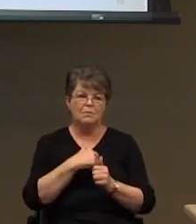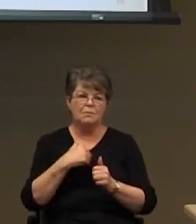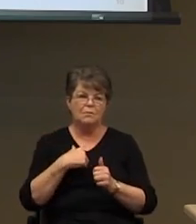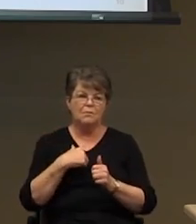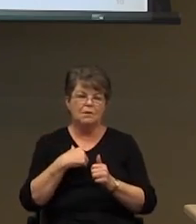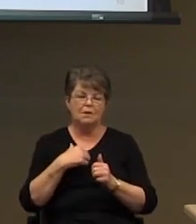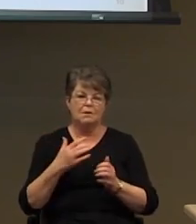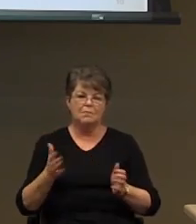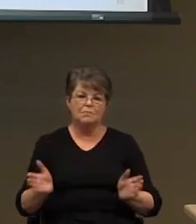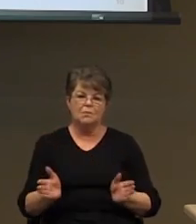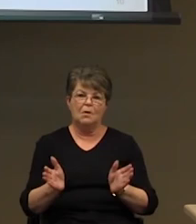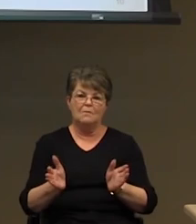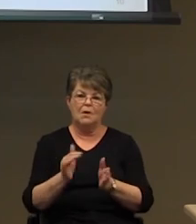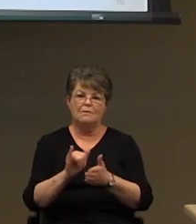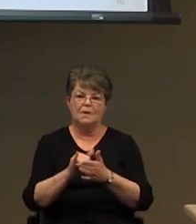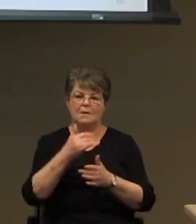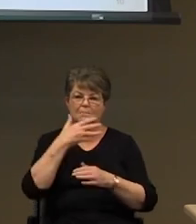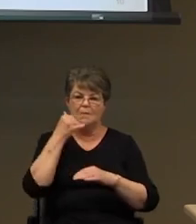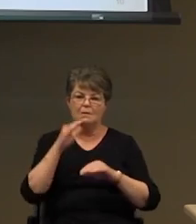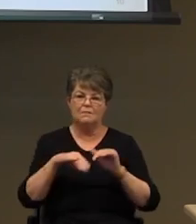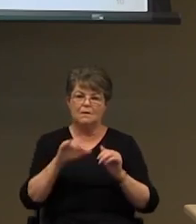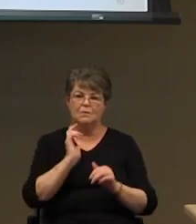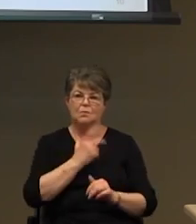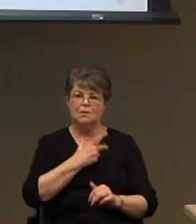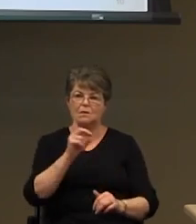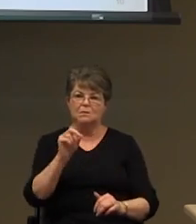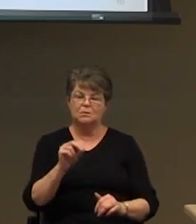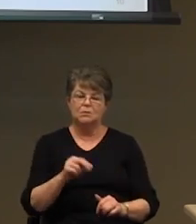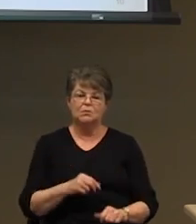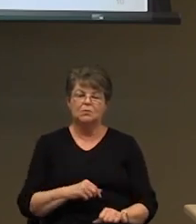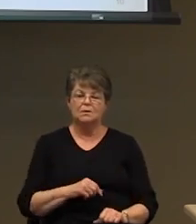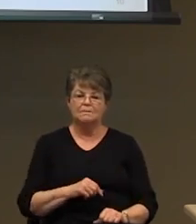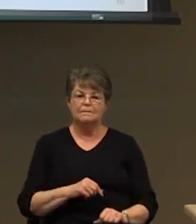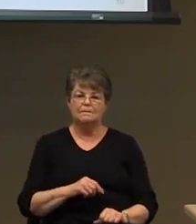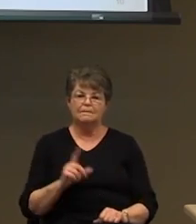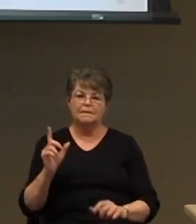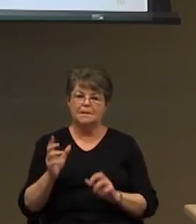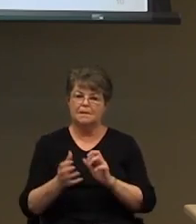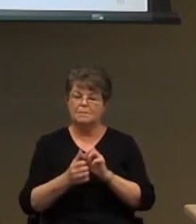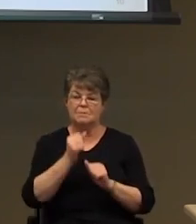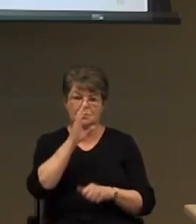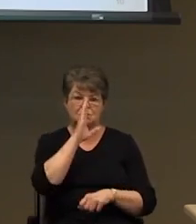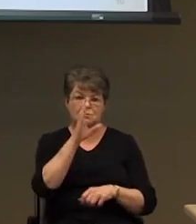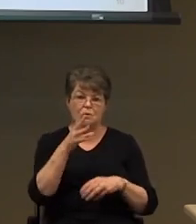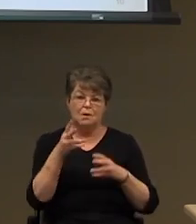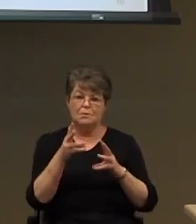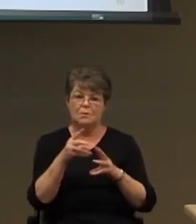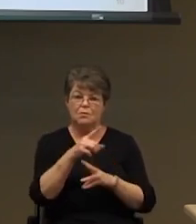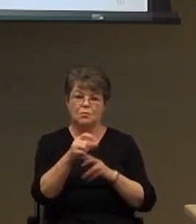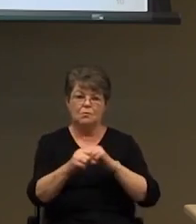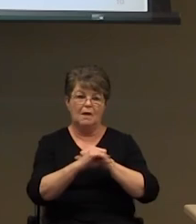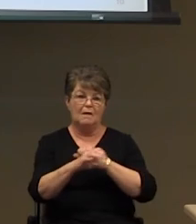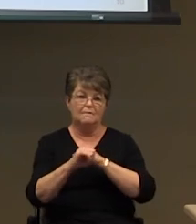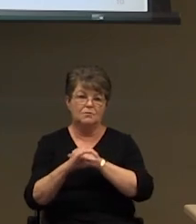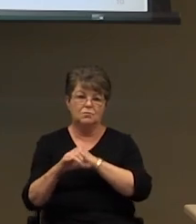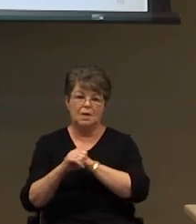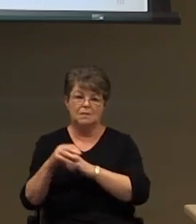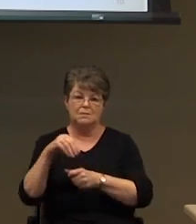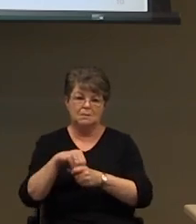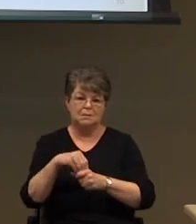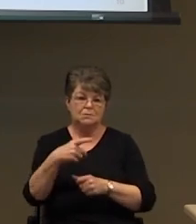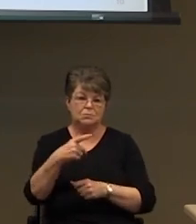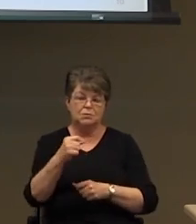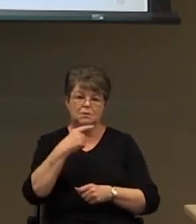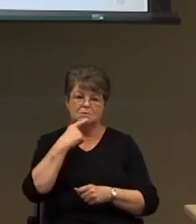go about promoting that better than we do? Well, the most direct way is you advertise in